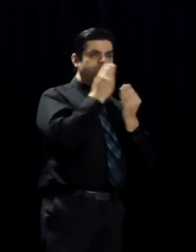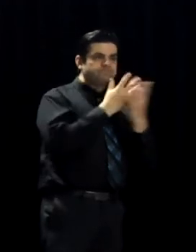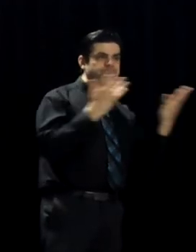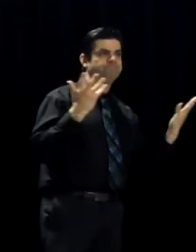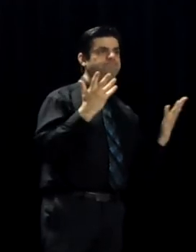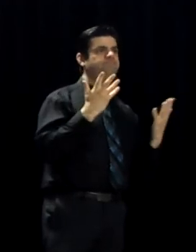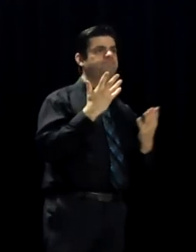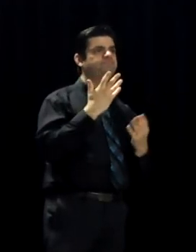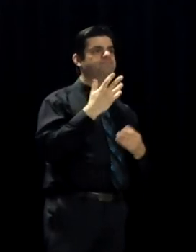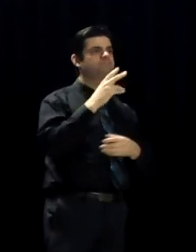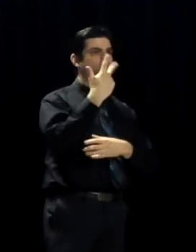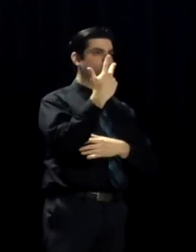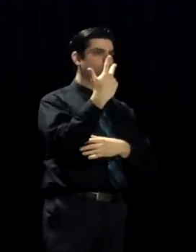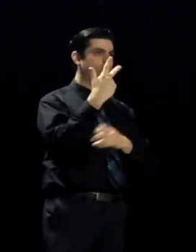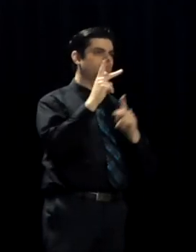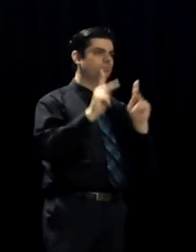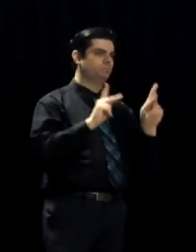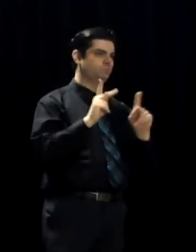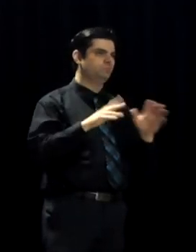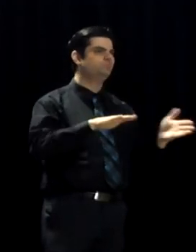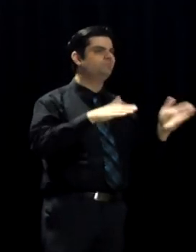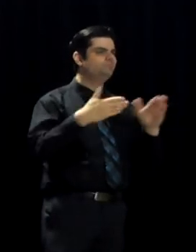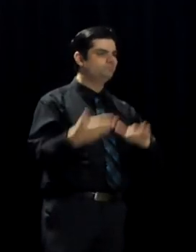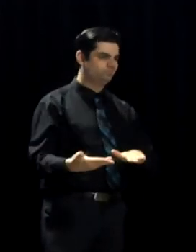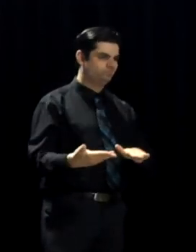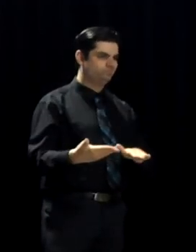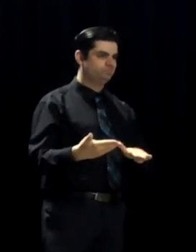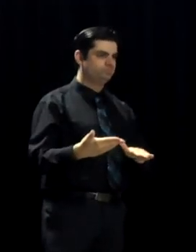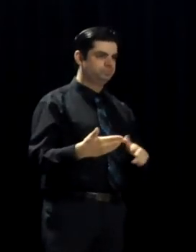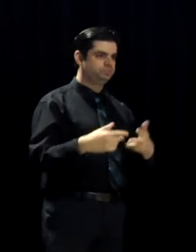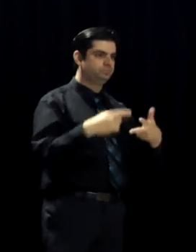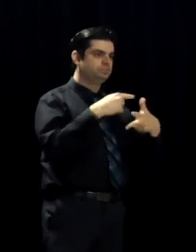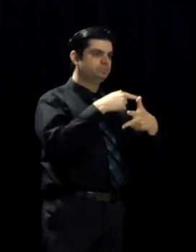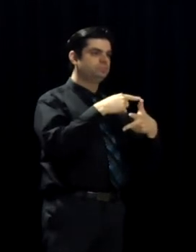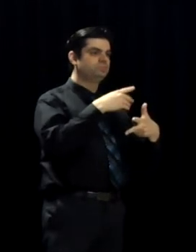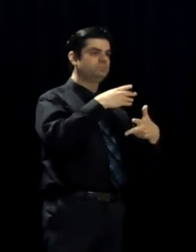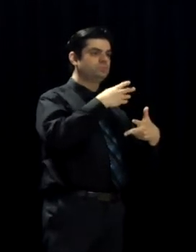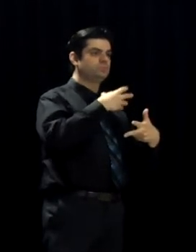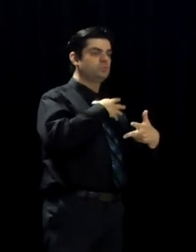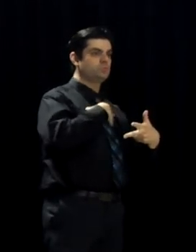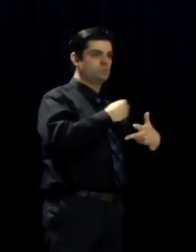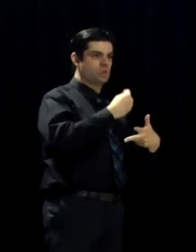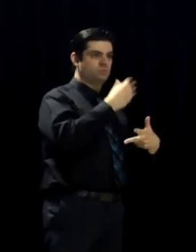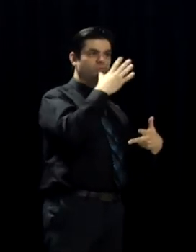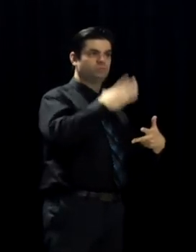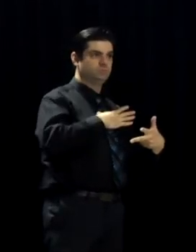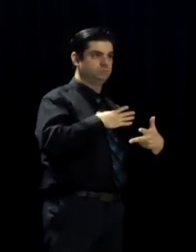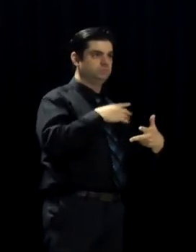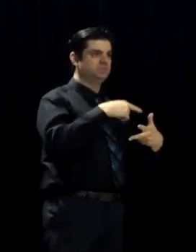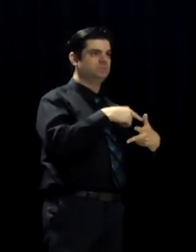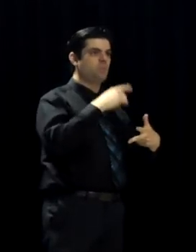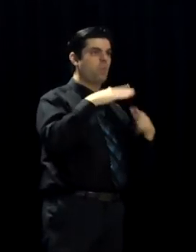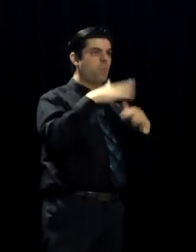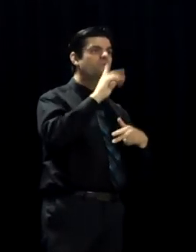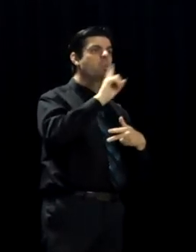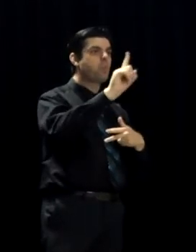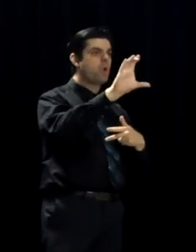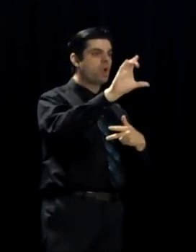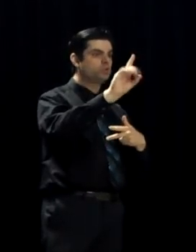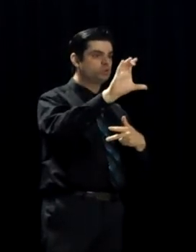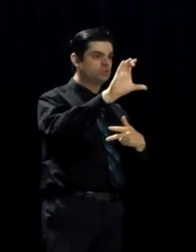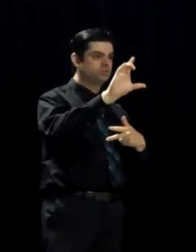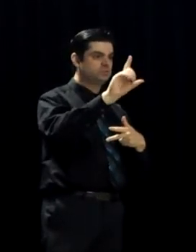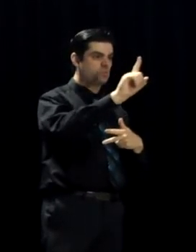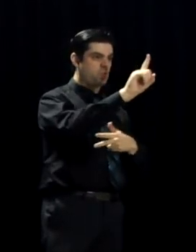in hospitals. One was a Caucasian female over 100 years of age. She was actually 102, Stella